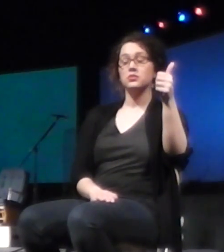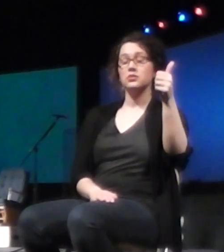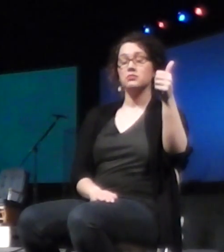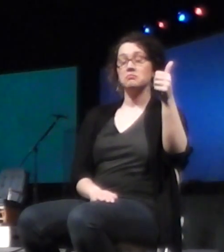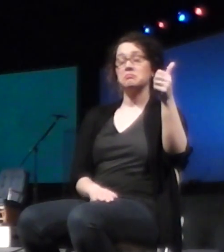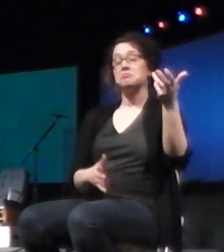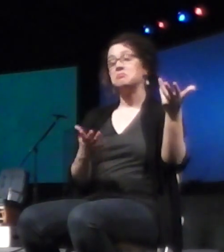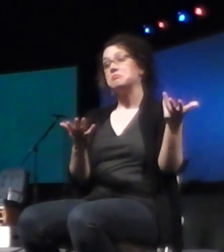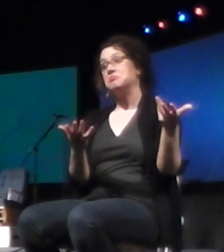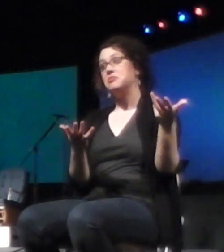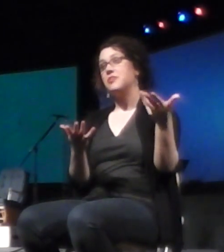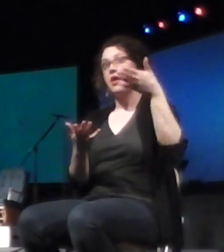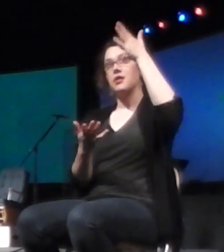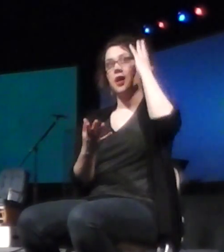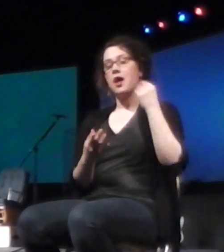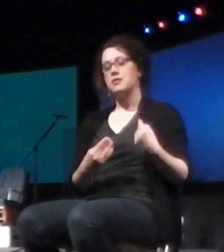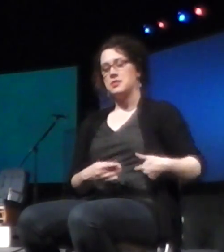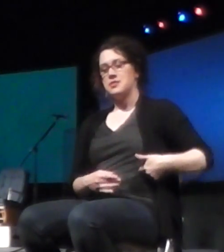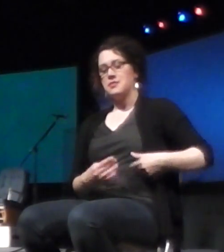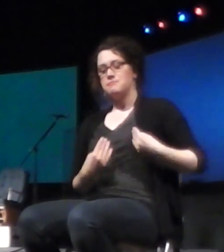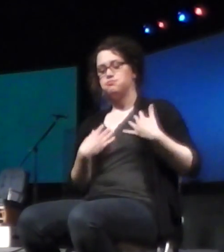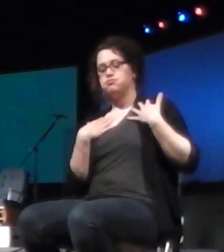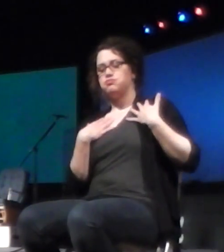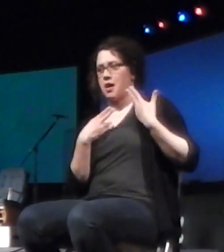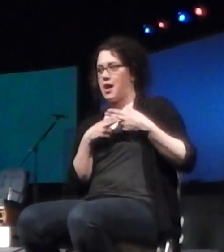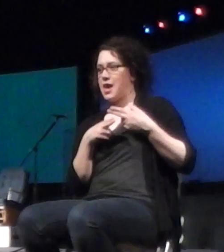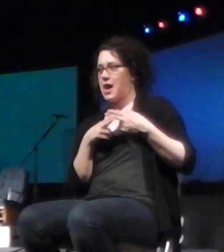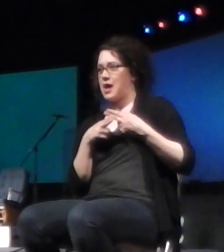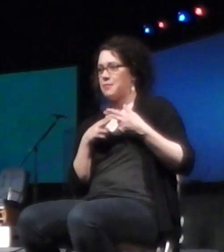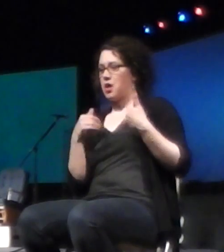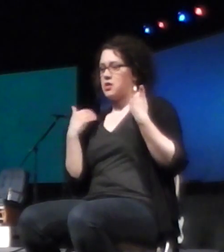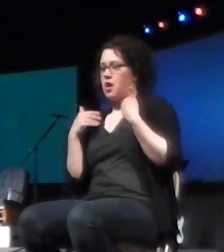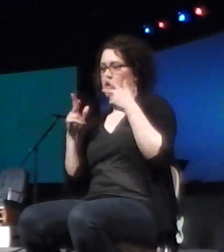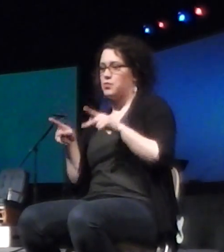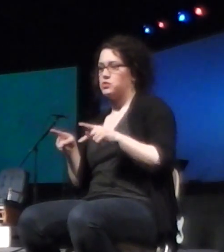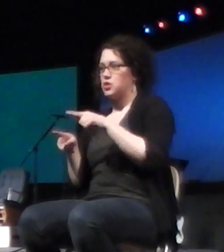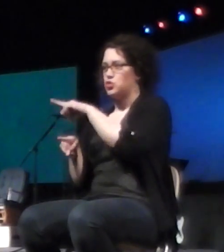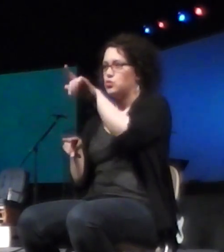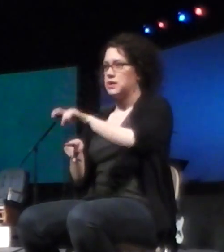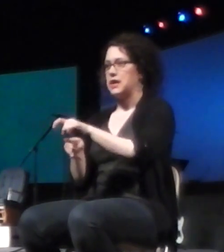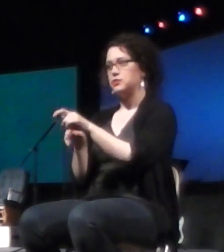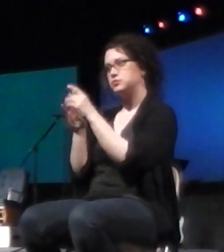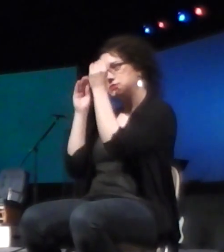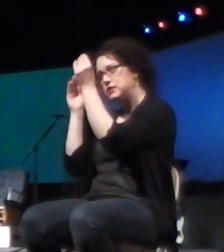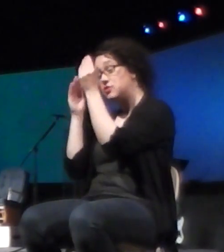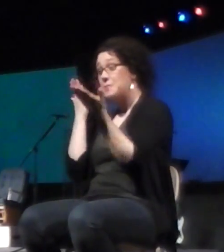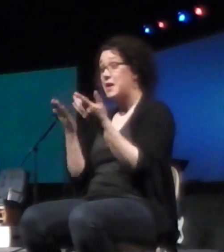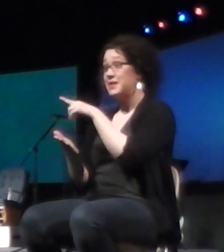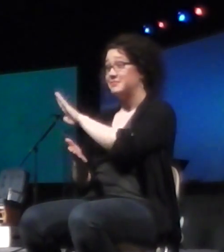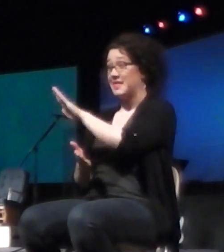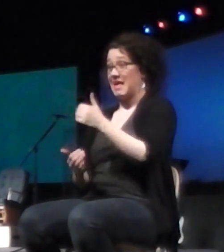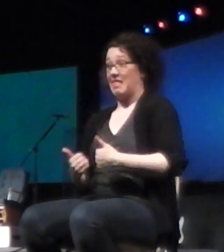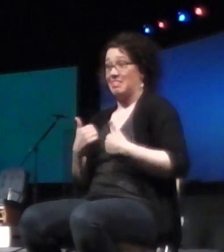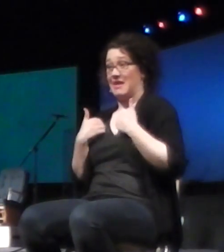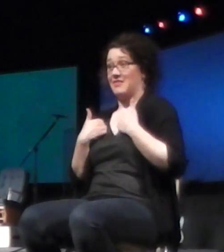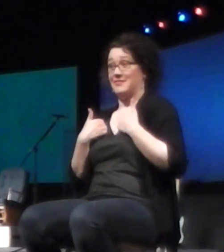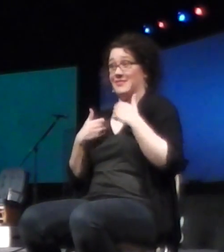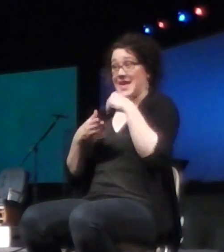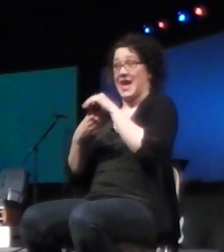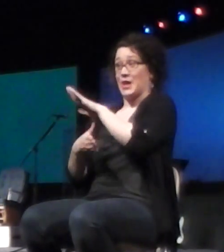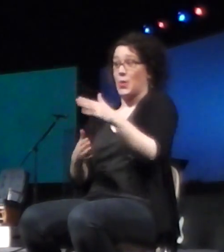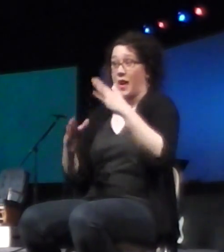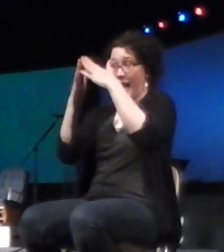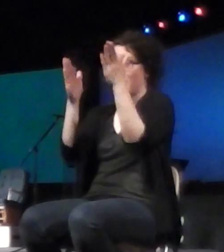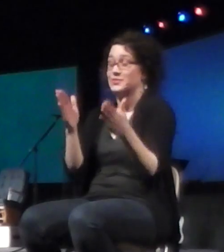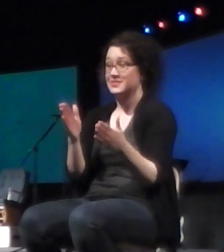somebody that you need to be a commissioning voice for, a mentor for. And maybe they live in your own house, and they annoy you, and